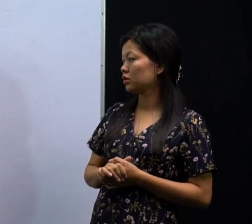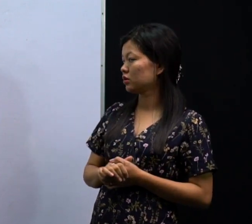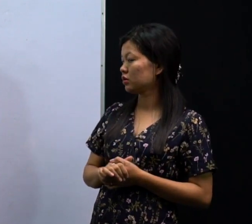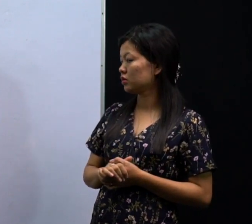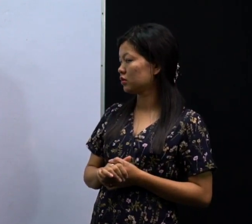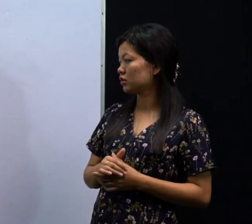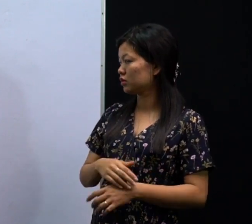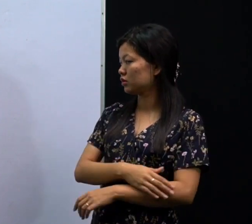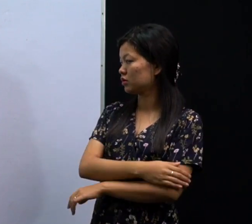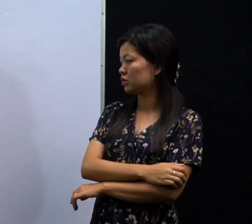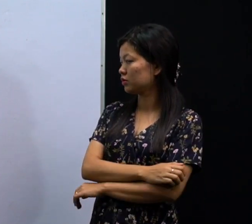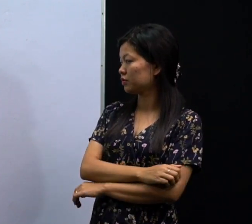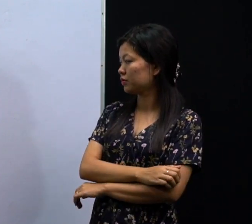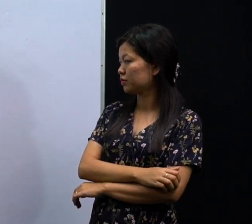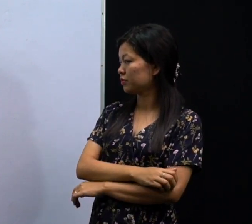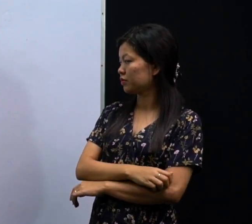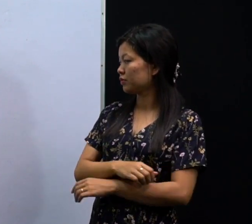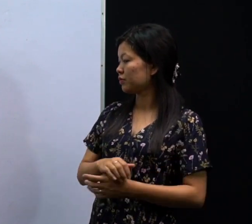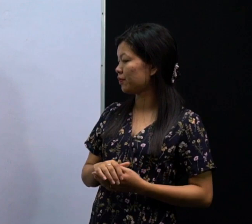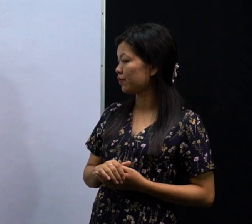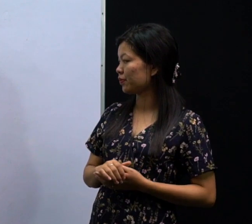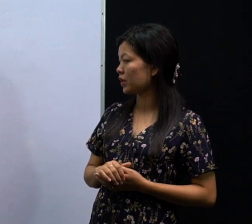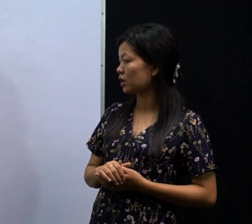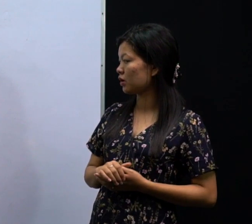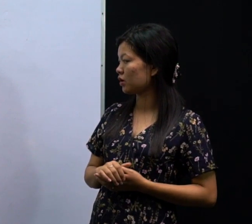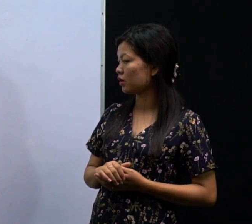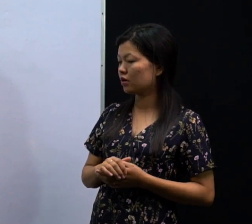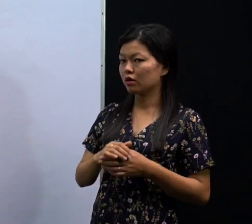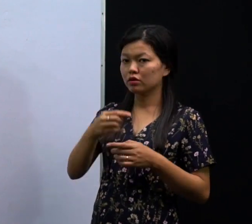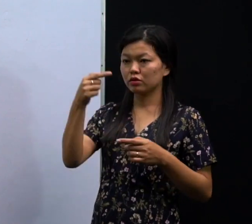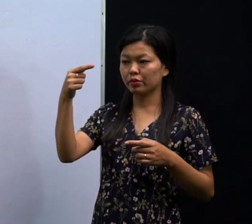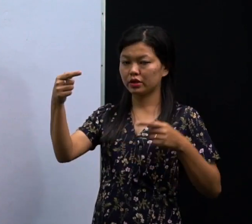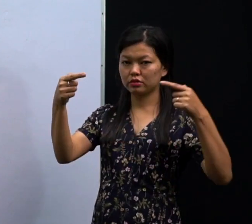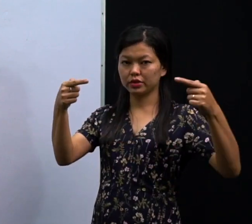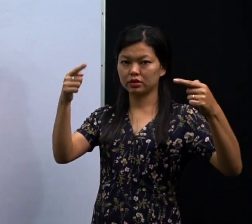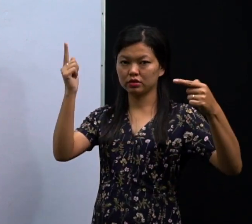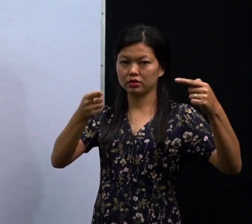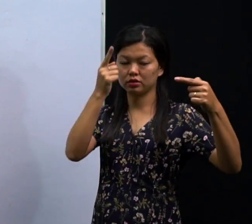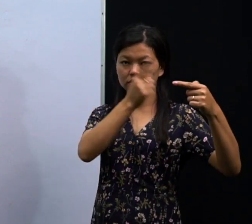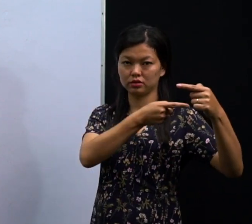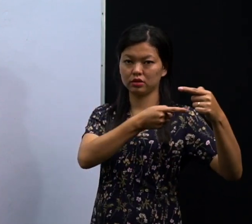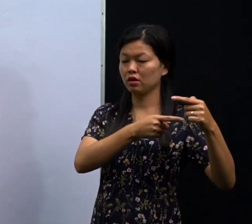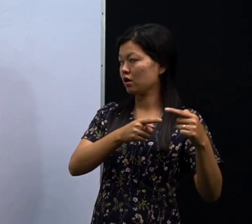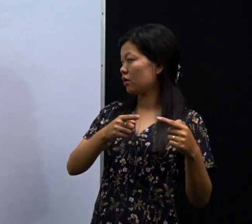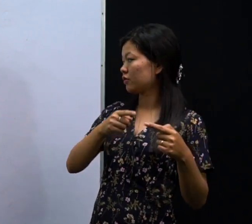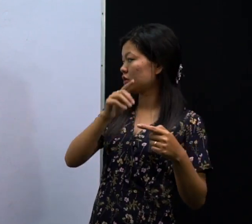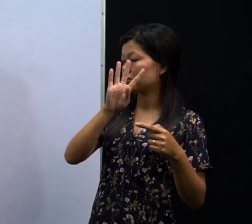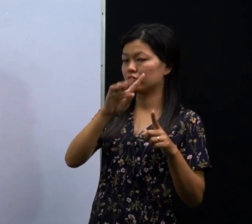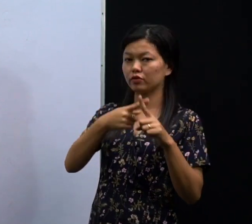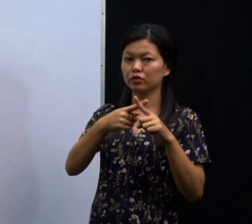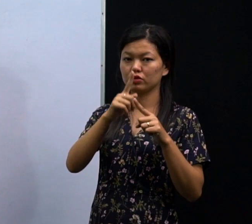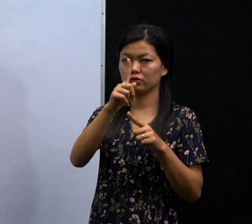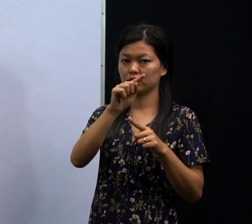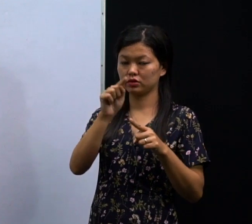it is minus 1, minus 1 you think, minus 1. So it will be divide, minus minus cancel, 4 ones are 4x, minus minus